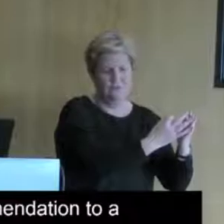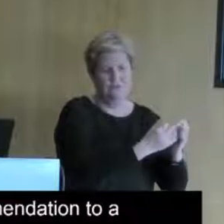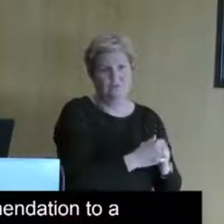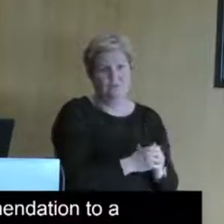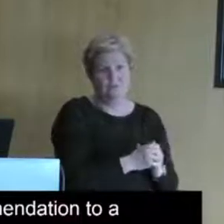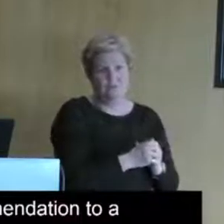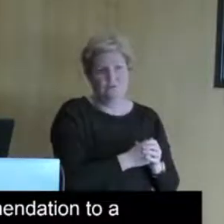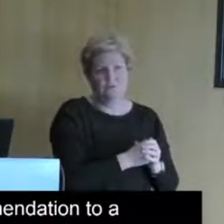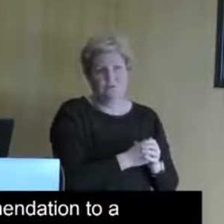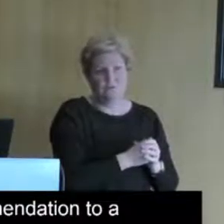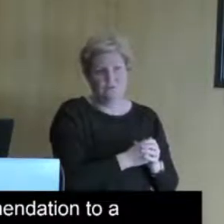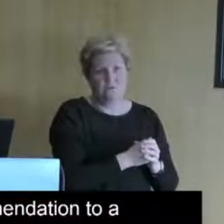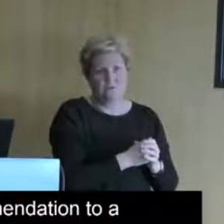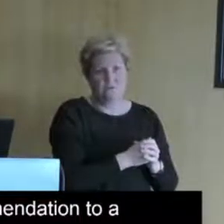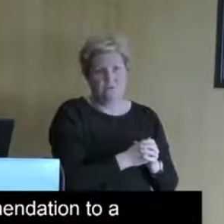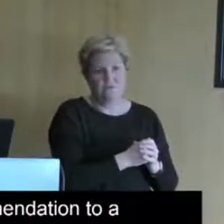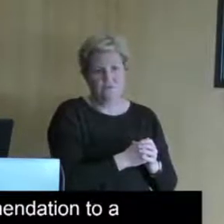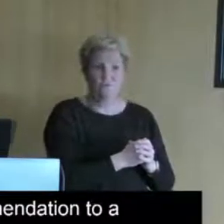a community housing property,